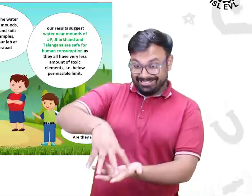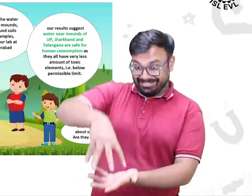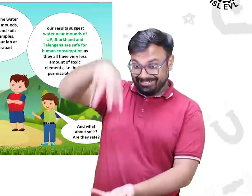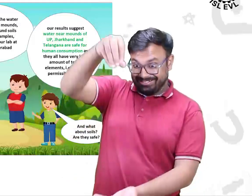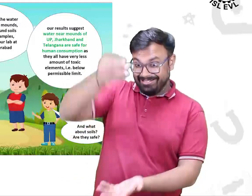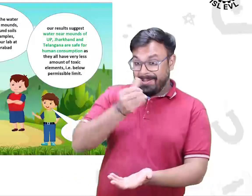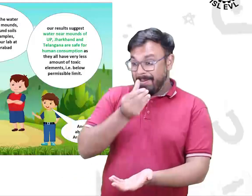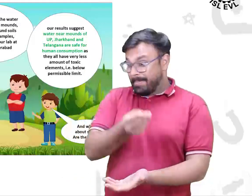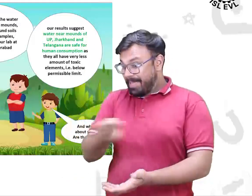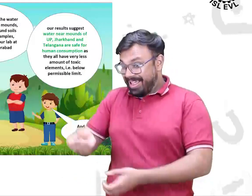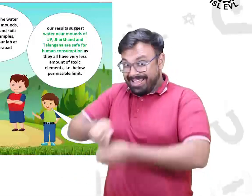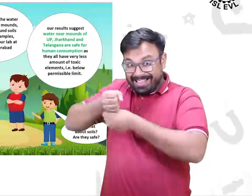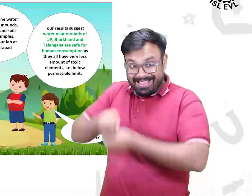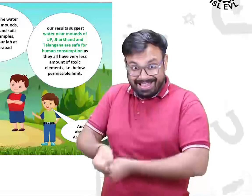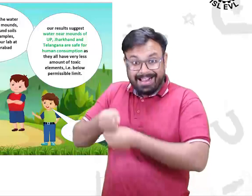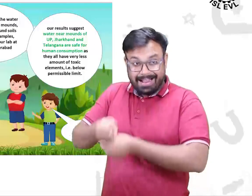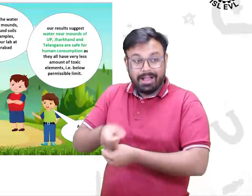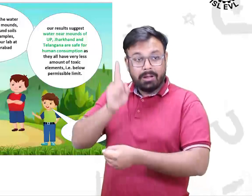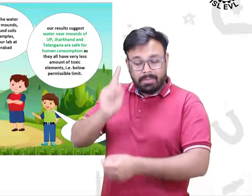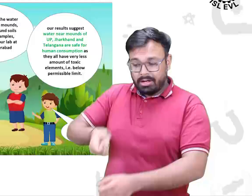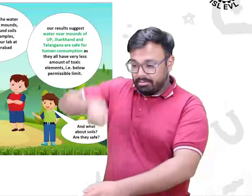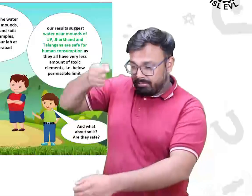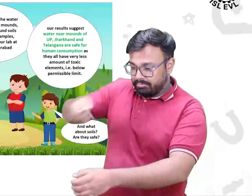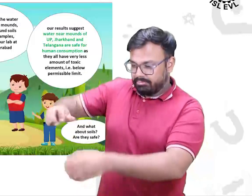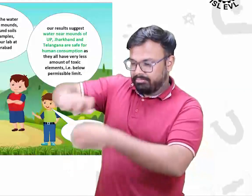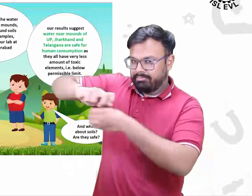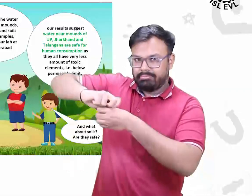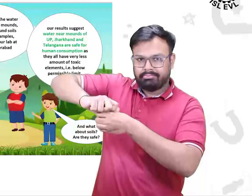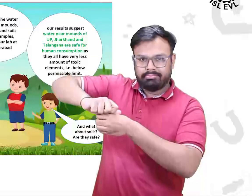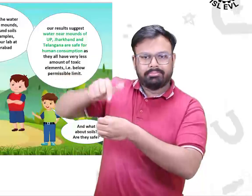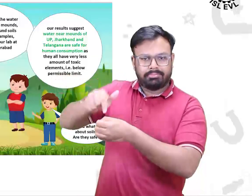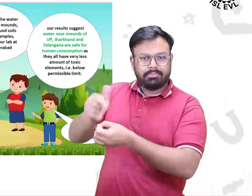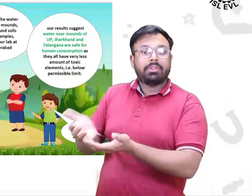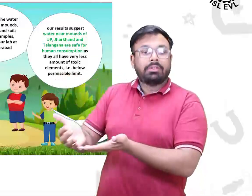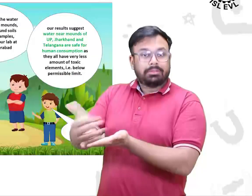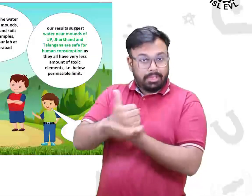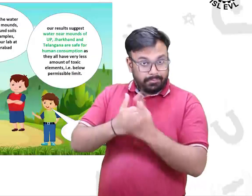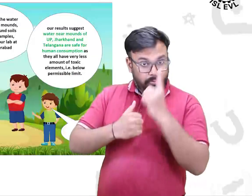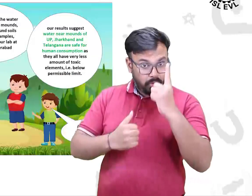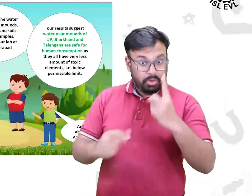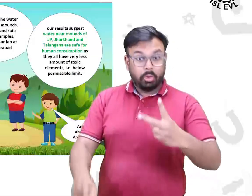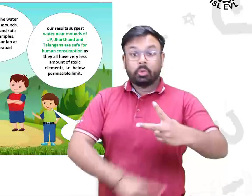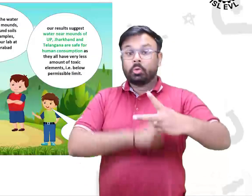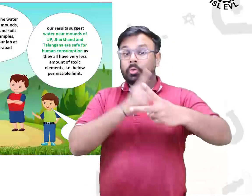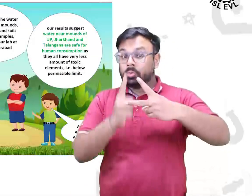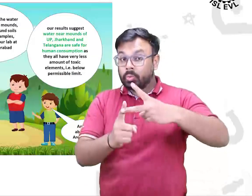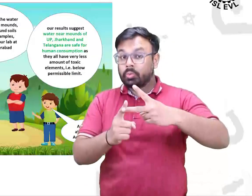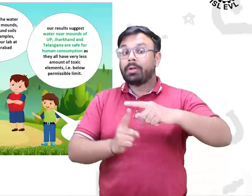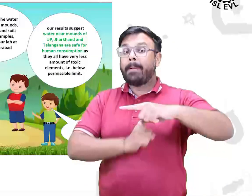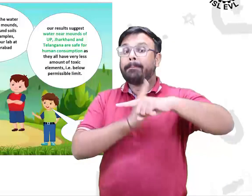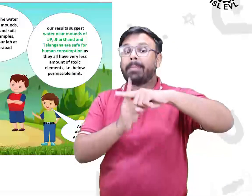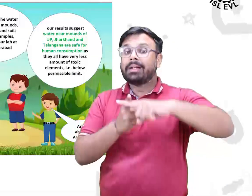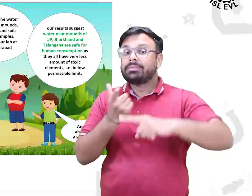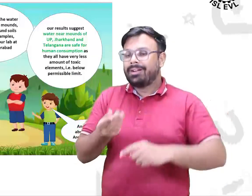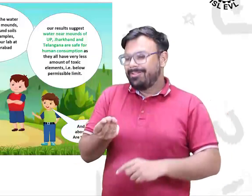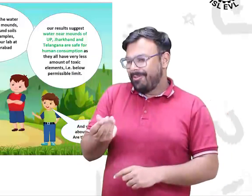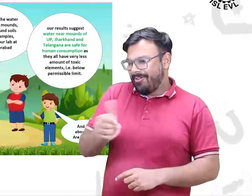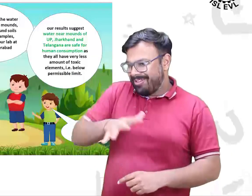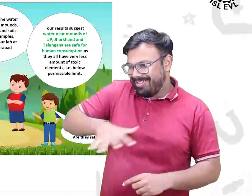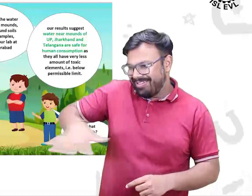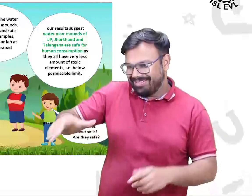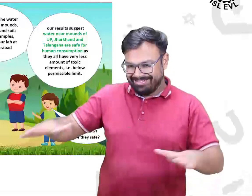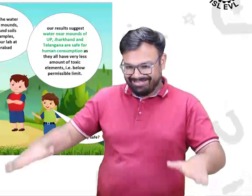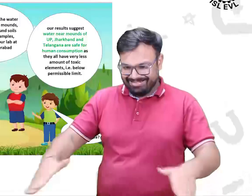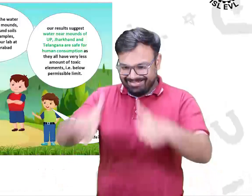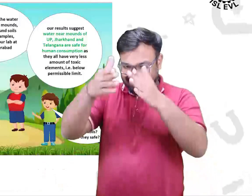We have collected the water samples near these mounds. Along with the mound